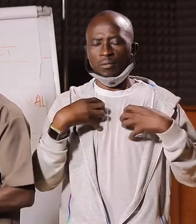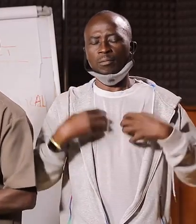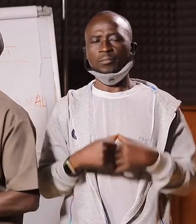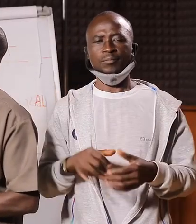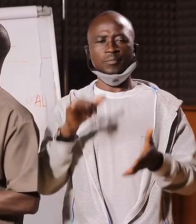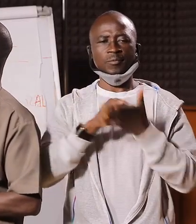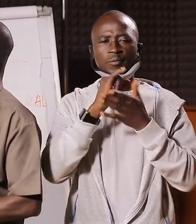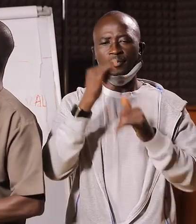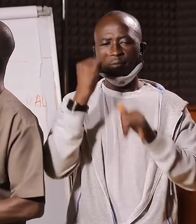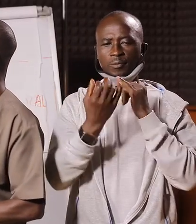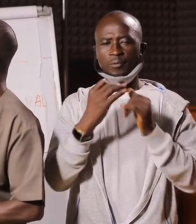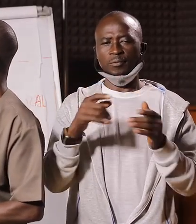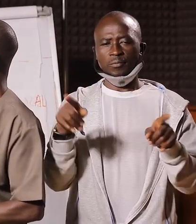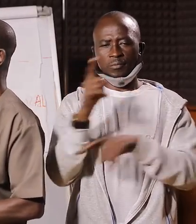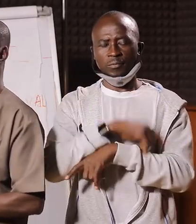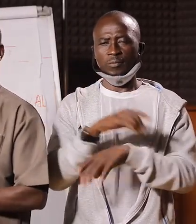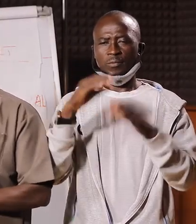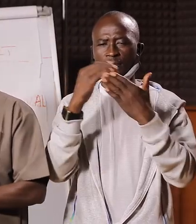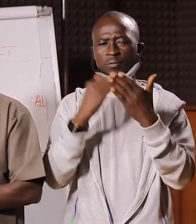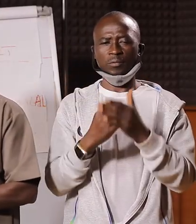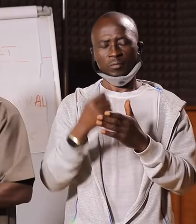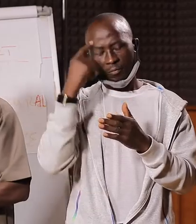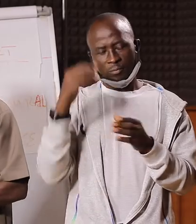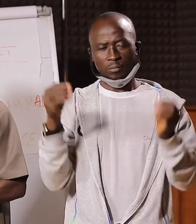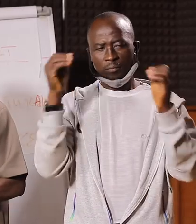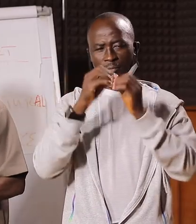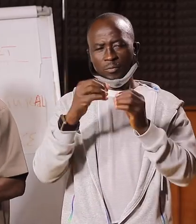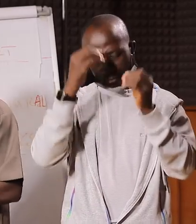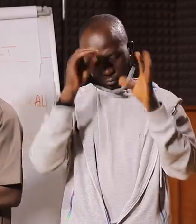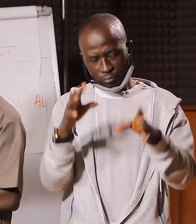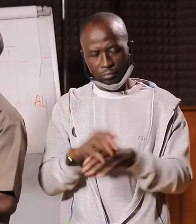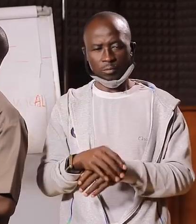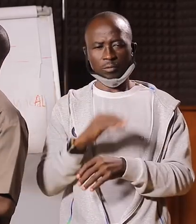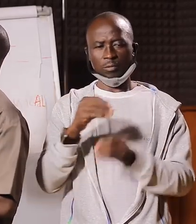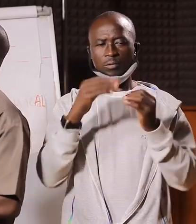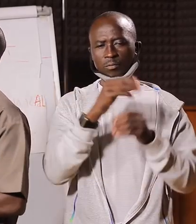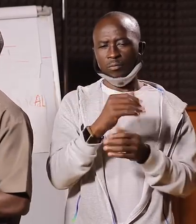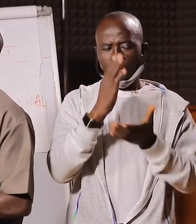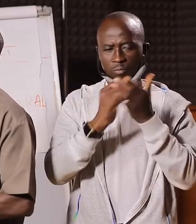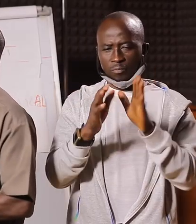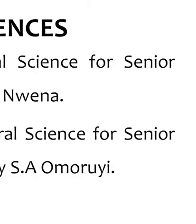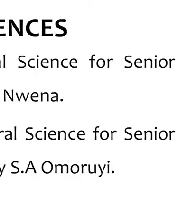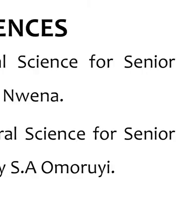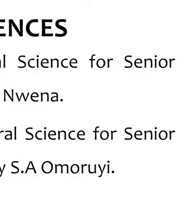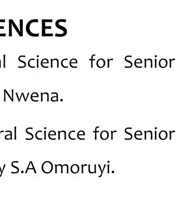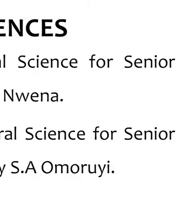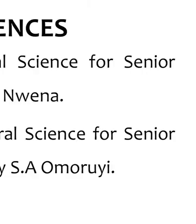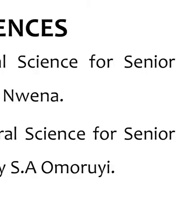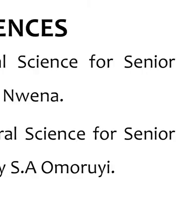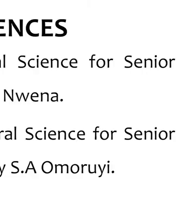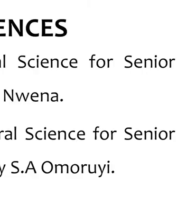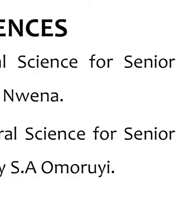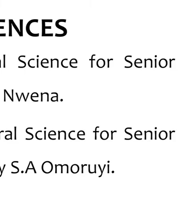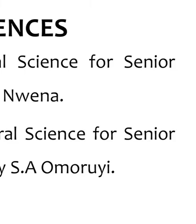That marks the end of the lesson. For more information, I refer you to these references.